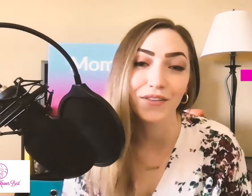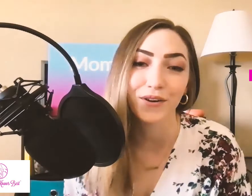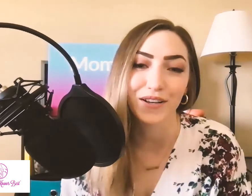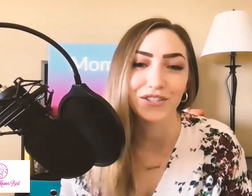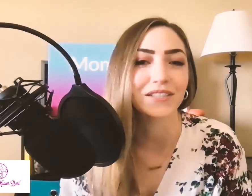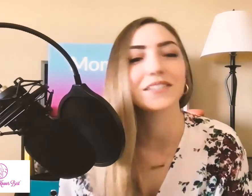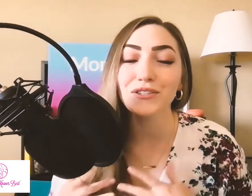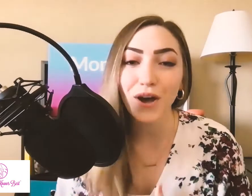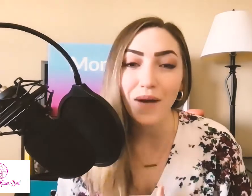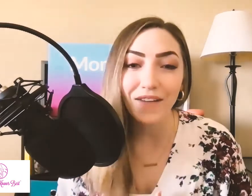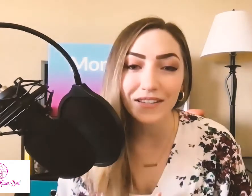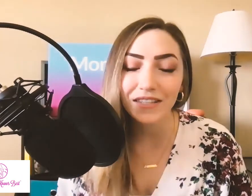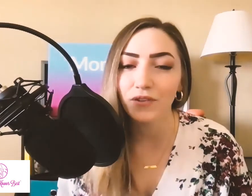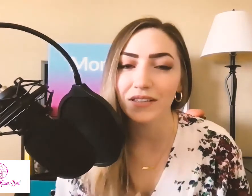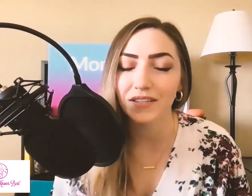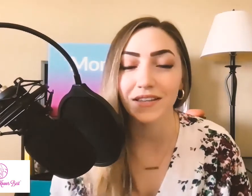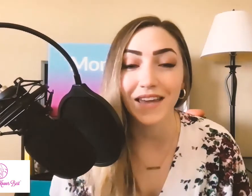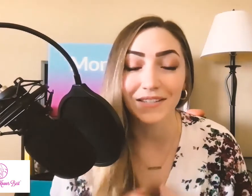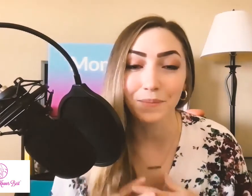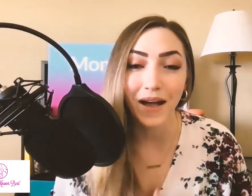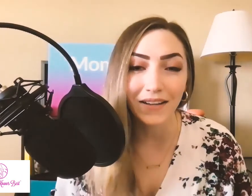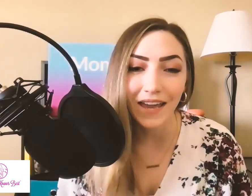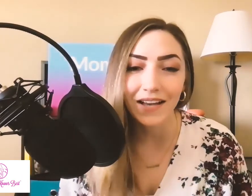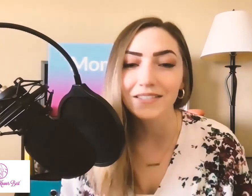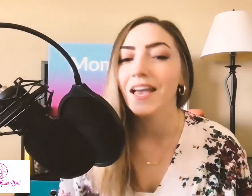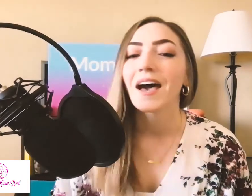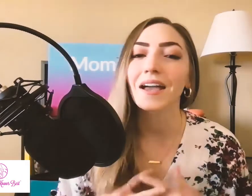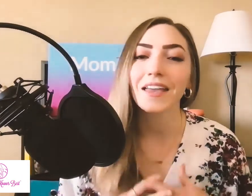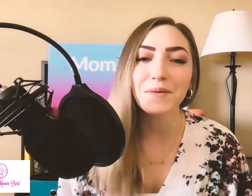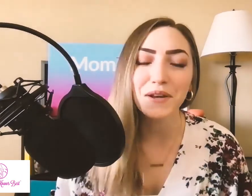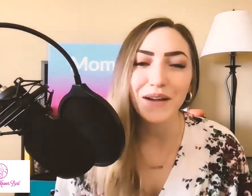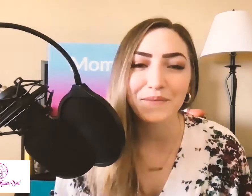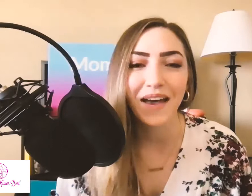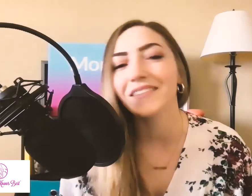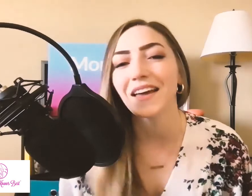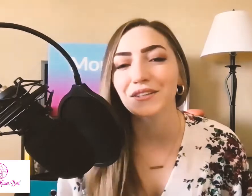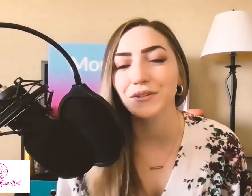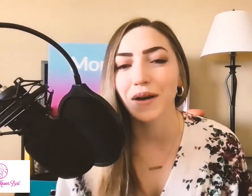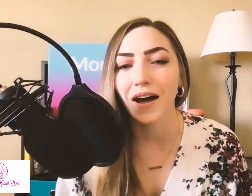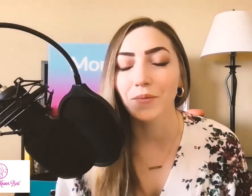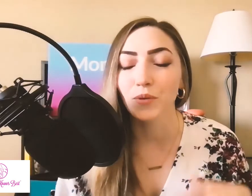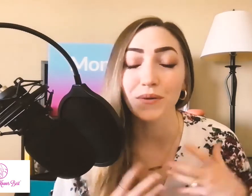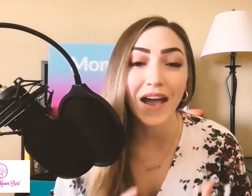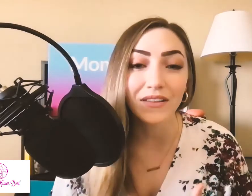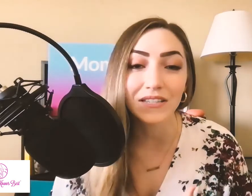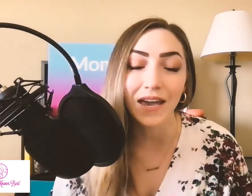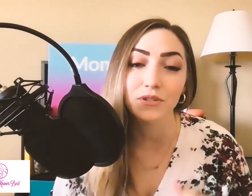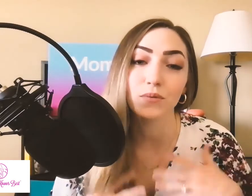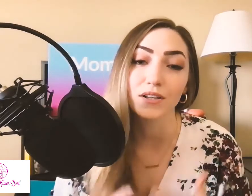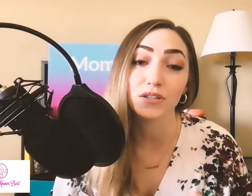the questions. So obviously, if you're listening to this as a podcast, I am going to recommend that you, when you have the time, to watch the